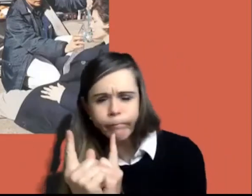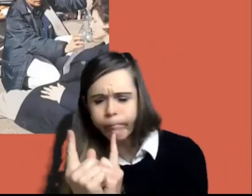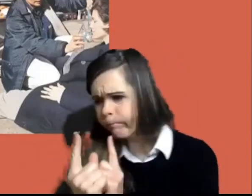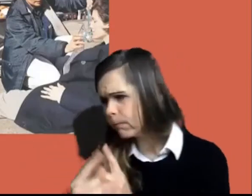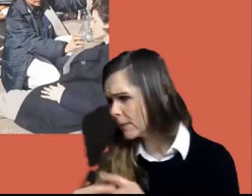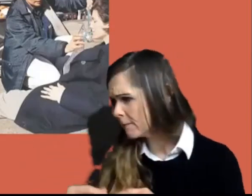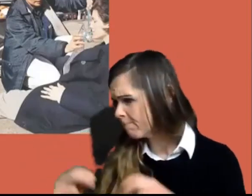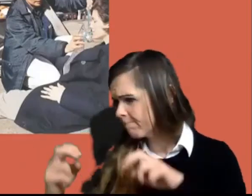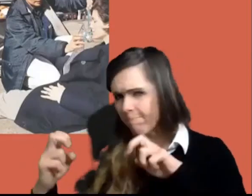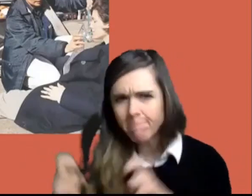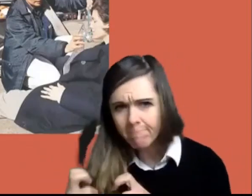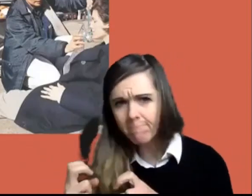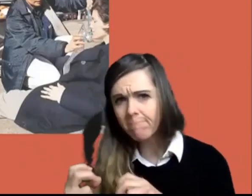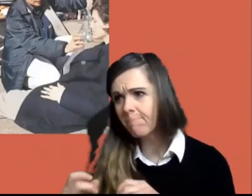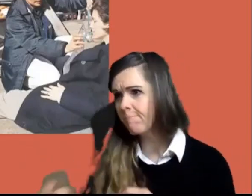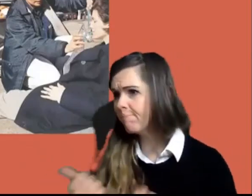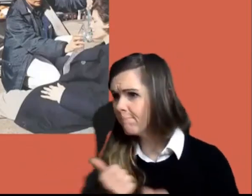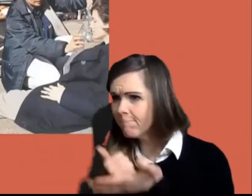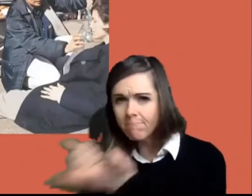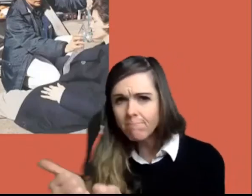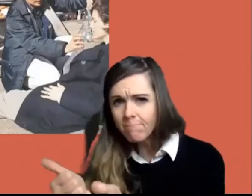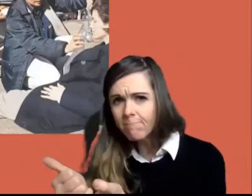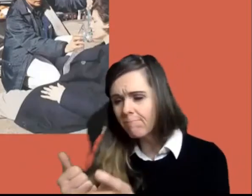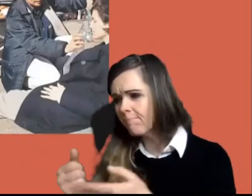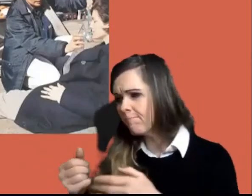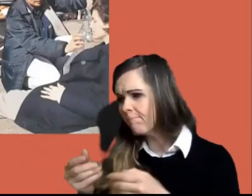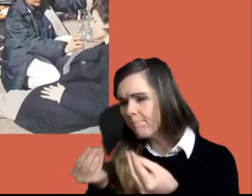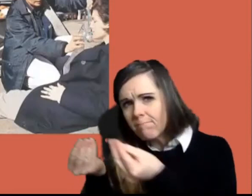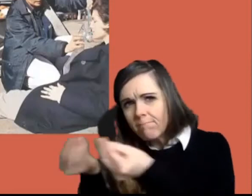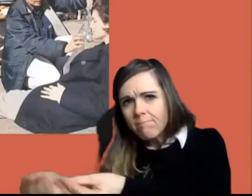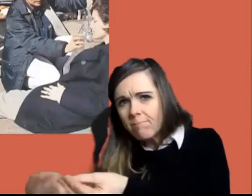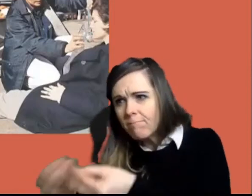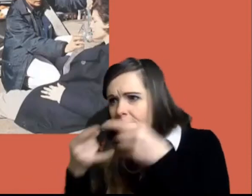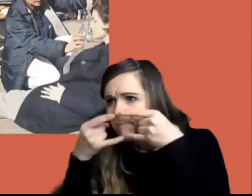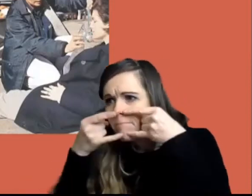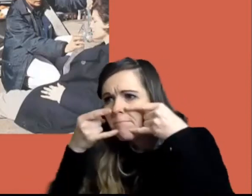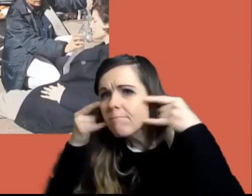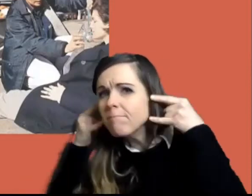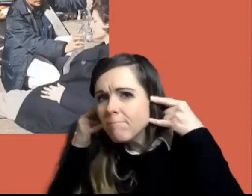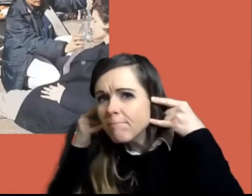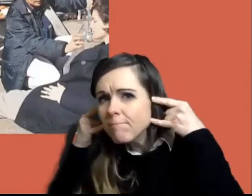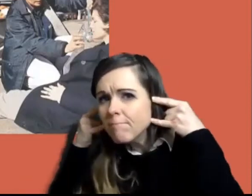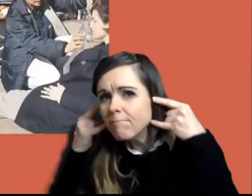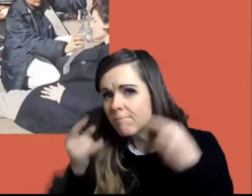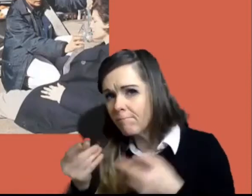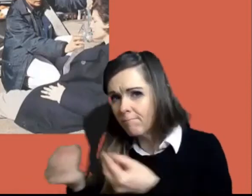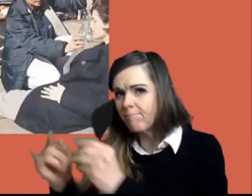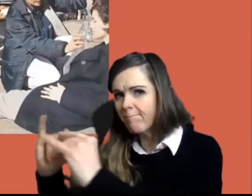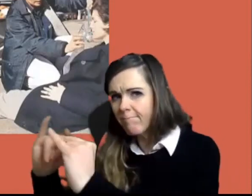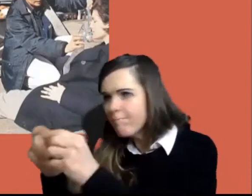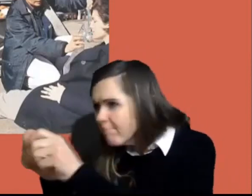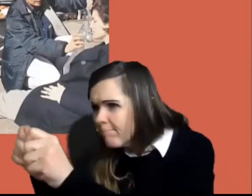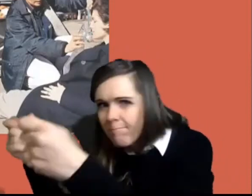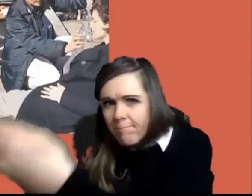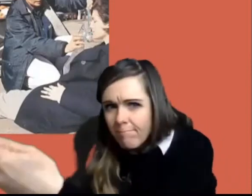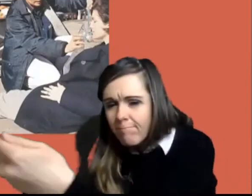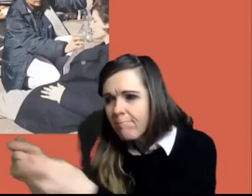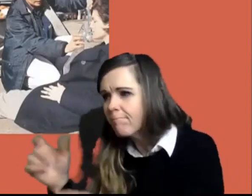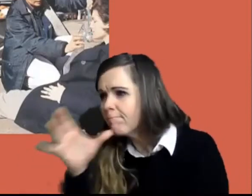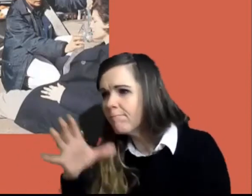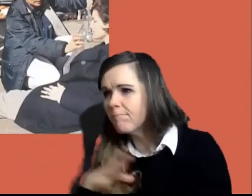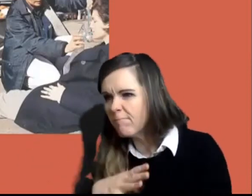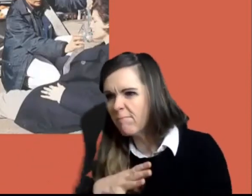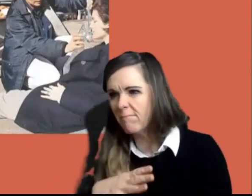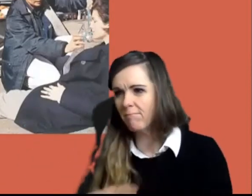Beatrice, what is she doing? She goes up to the woman, sits right there with her, offers help, provides